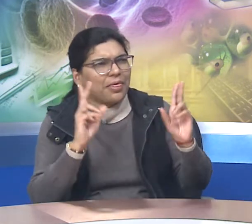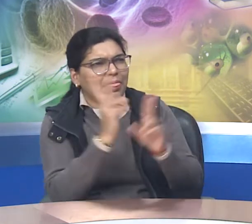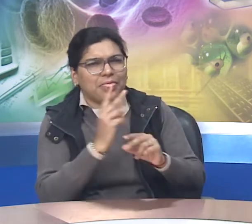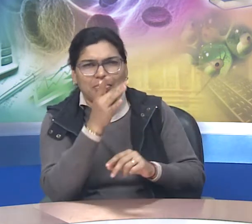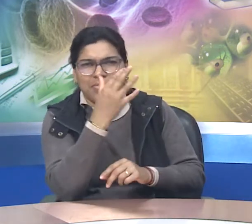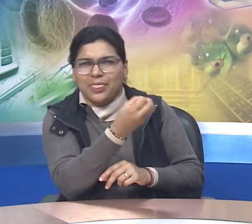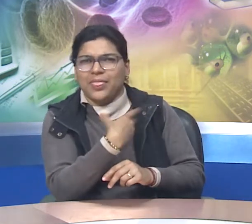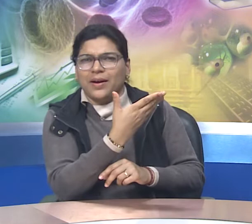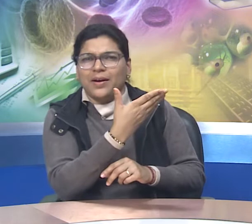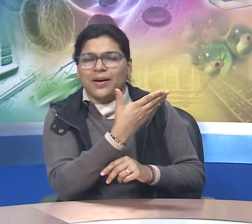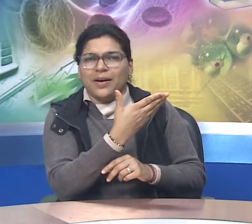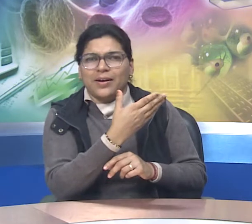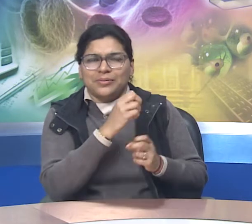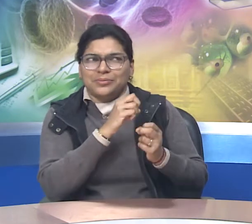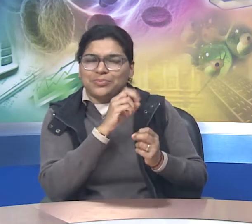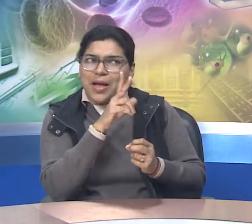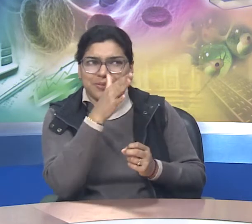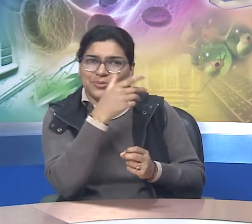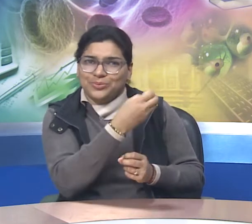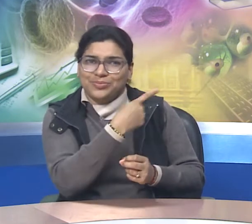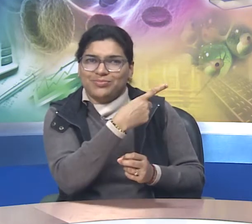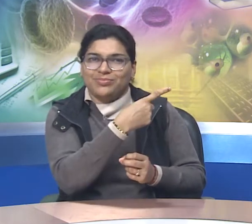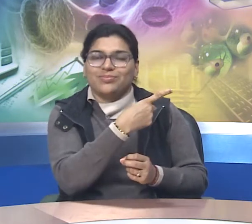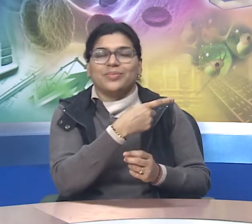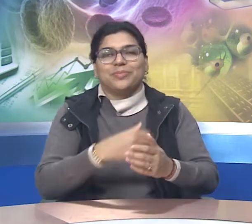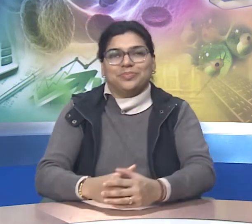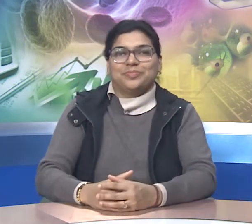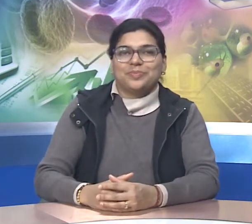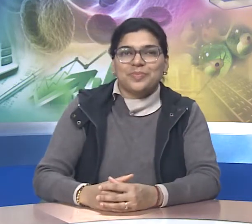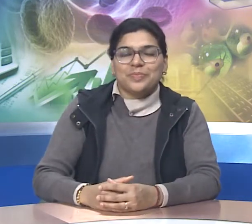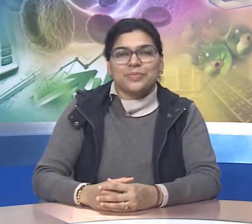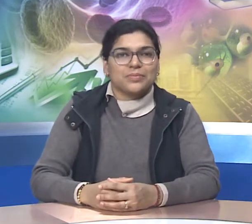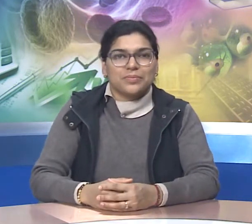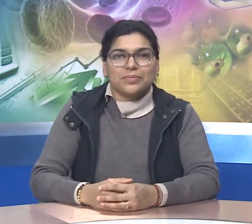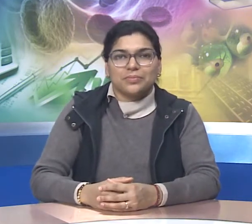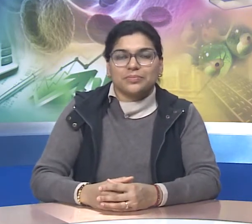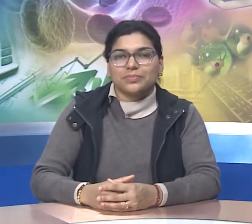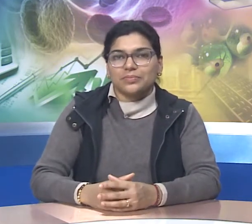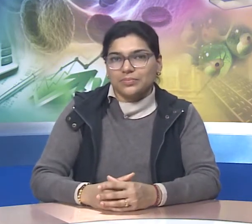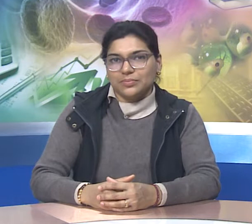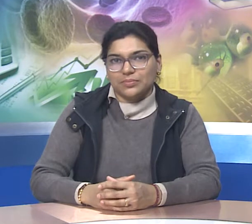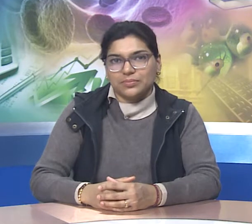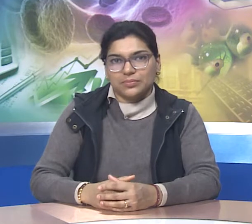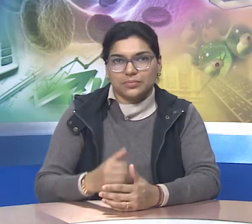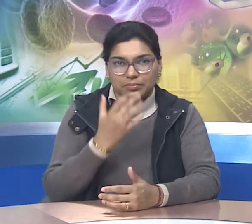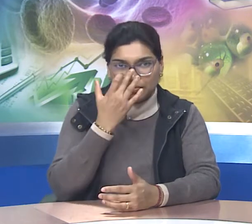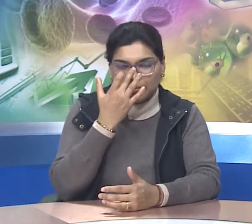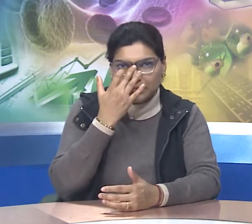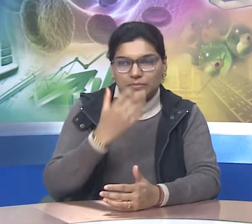This time, Shoeshine was really shocked. His mouth fell open and his eyes shot up